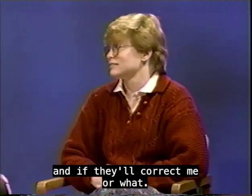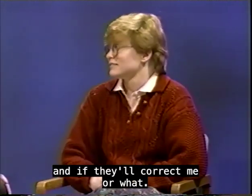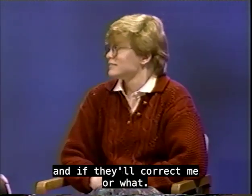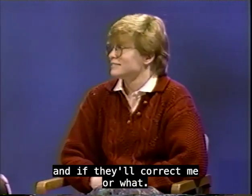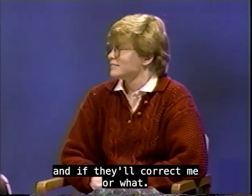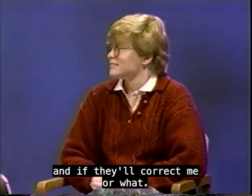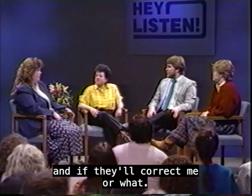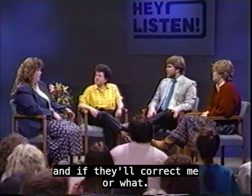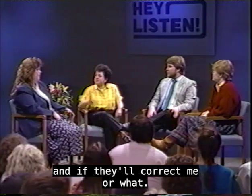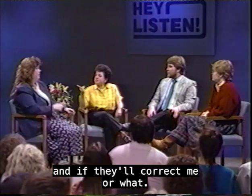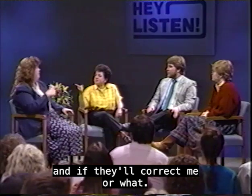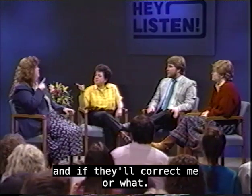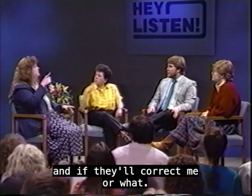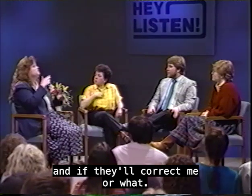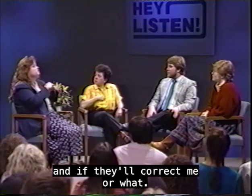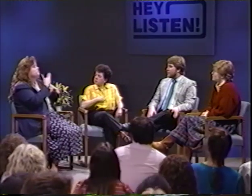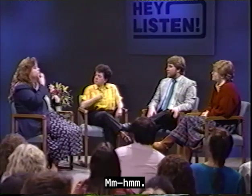if they'll correct me or what.